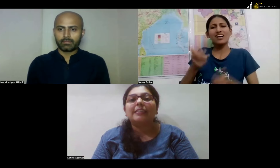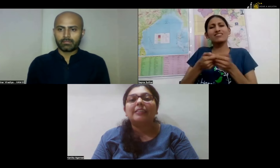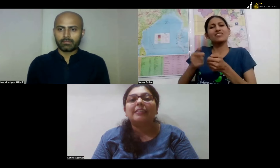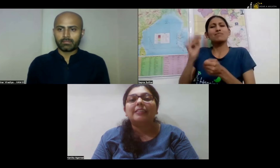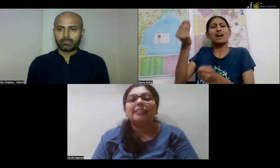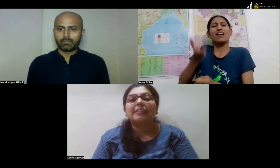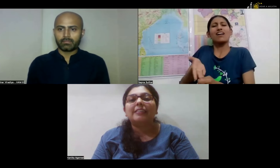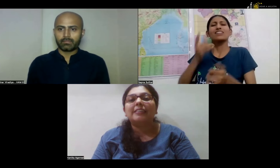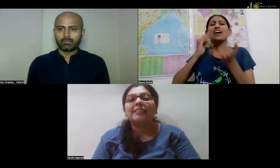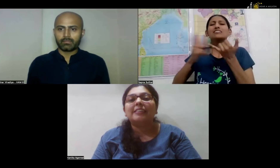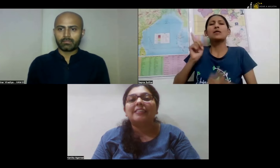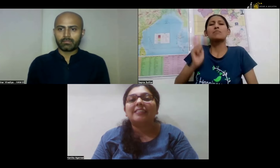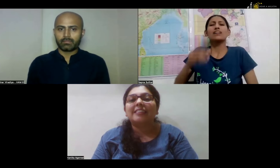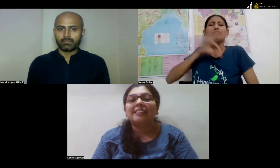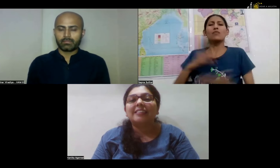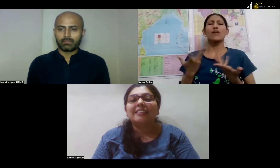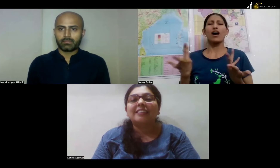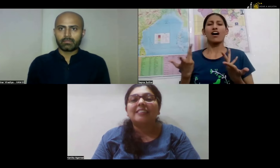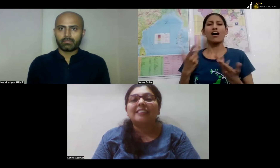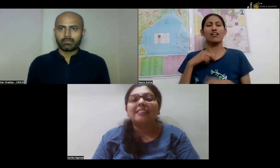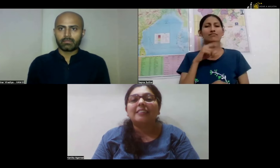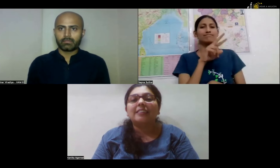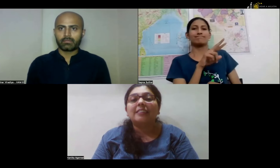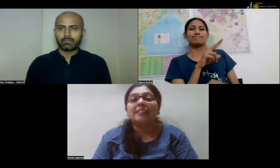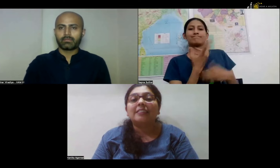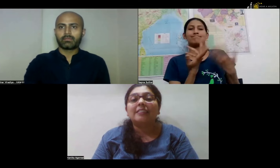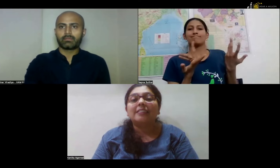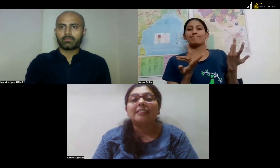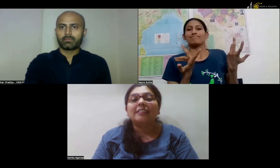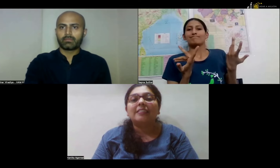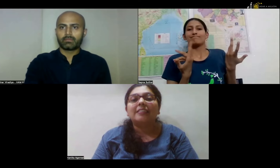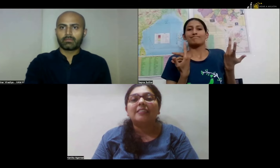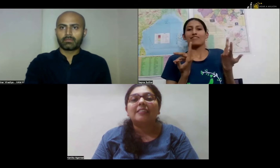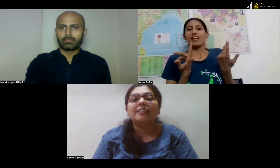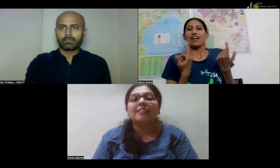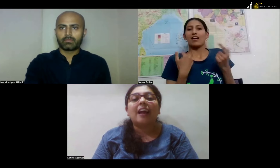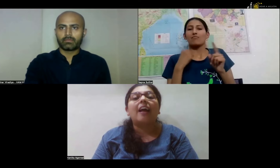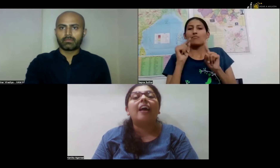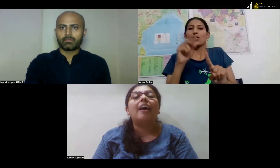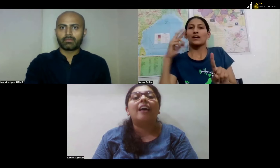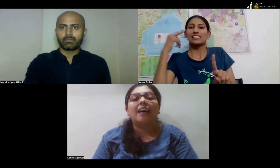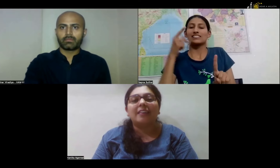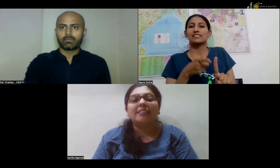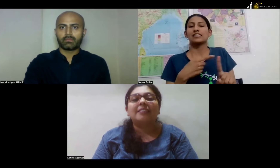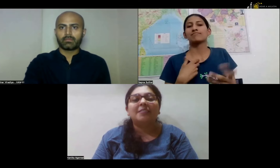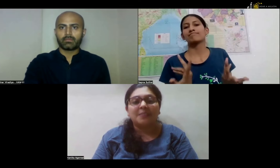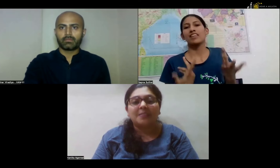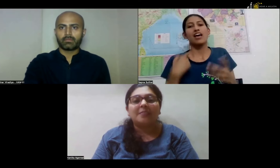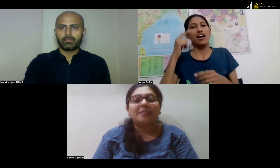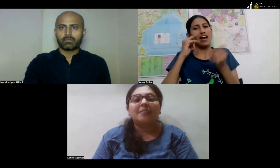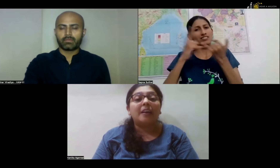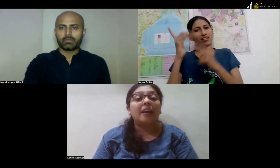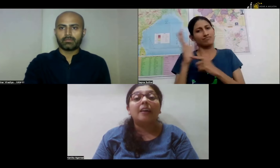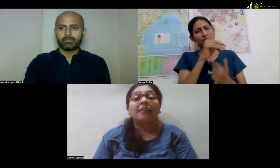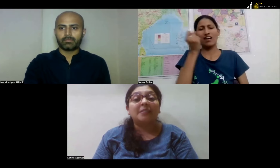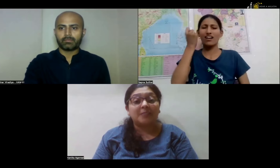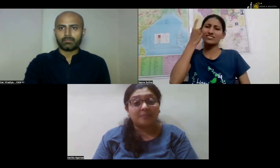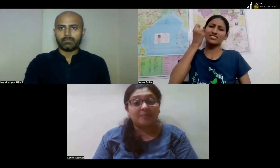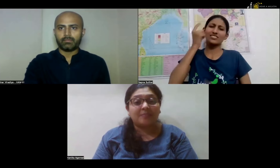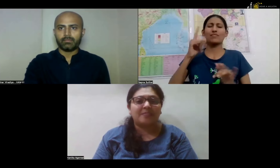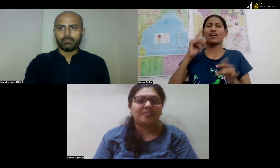person, and I can tell other people that you can easily talk to the other people while using the English language. Why are you